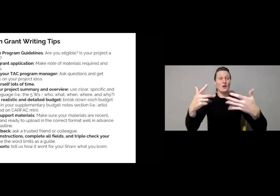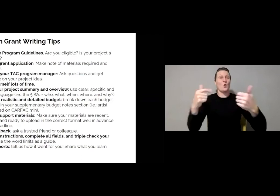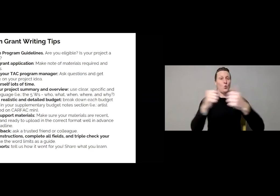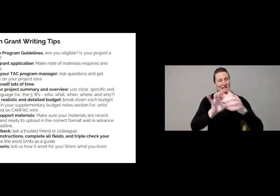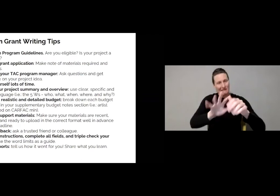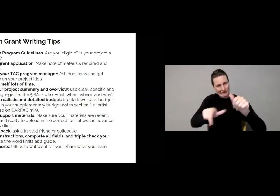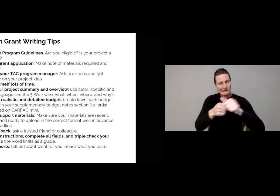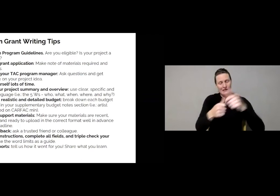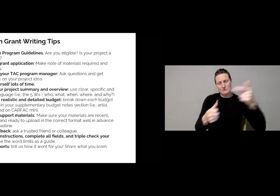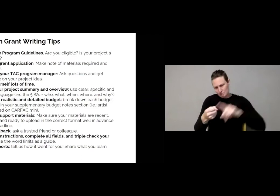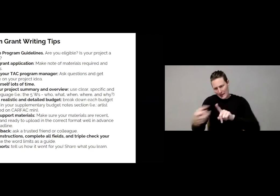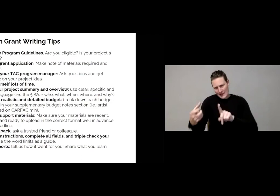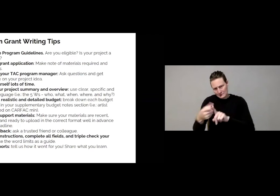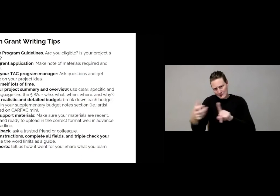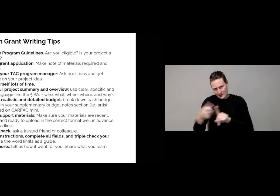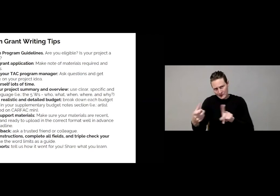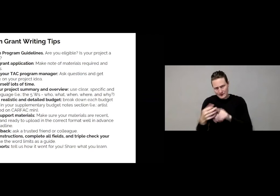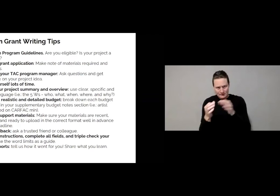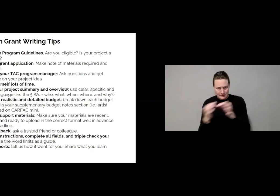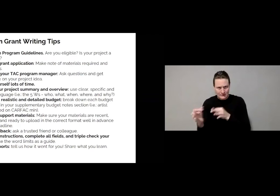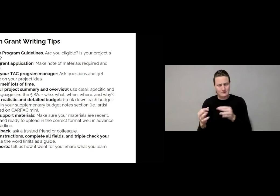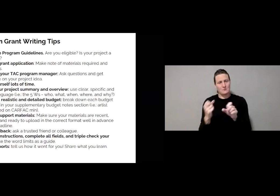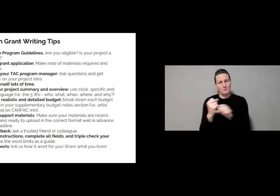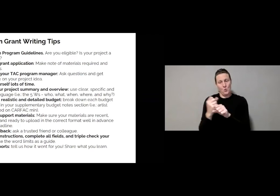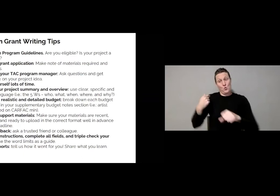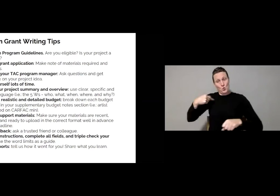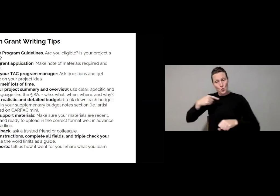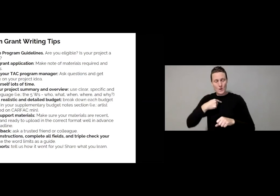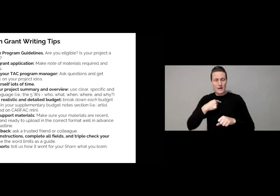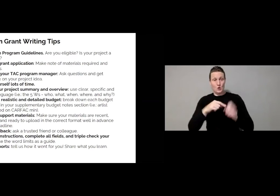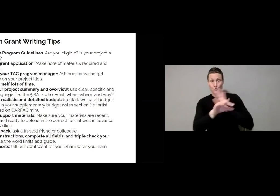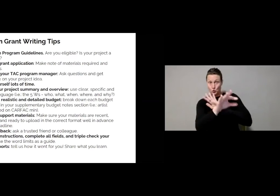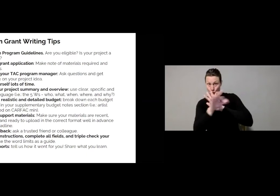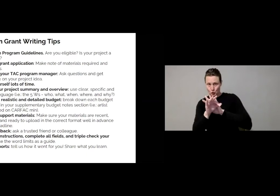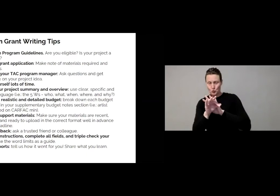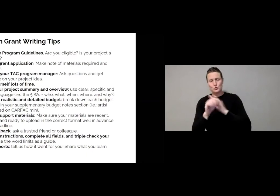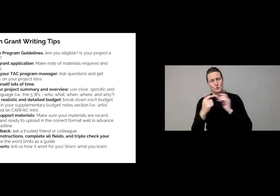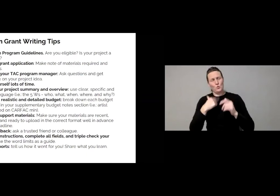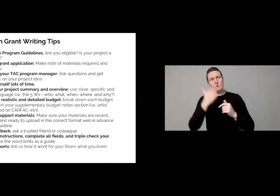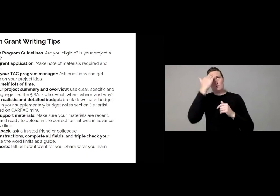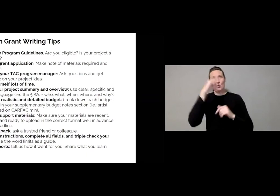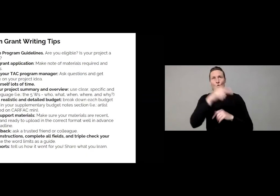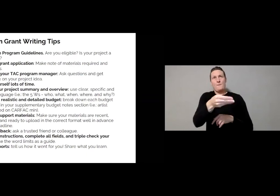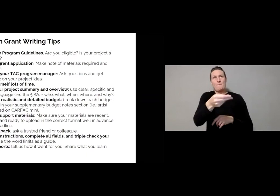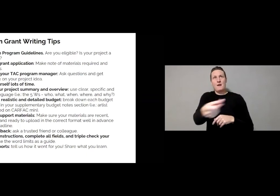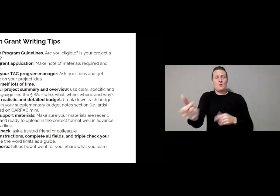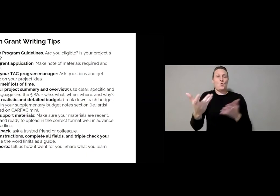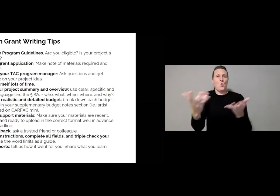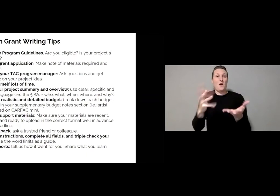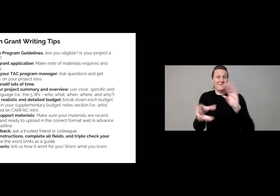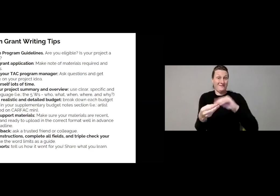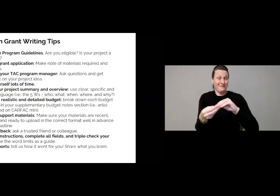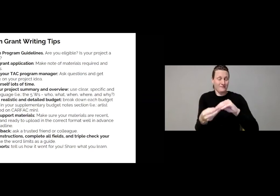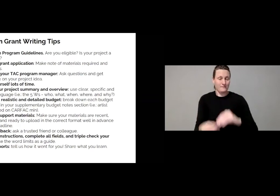being paid and all the expenses kind of make sense. Gather your support materials together, talked about that.